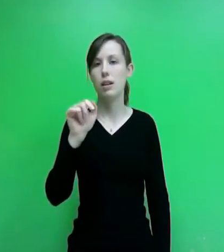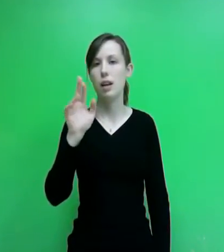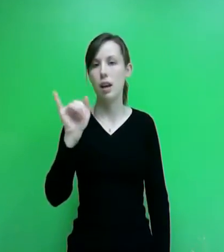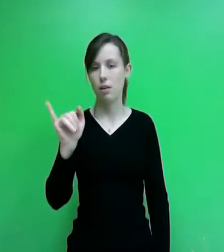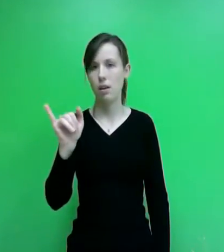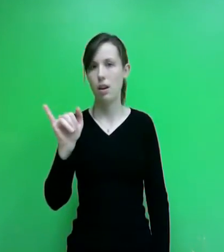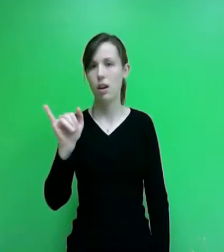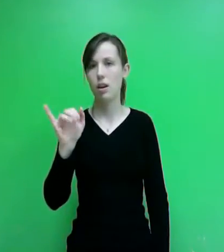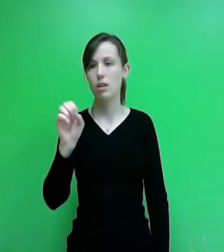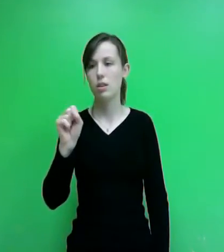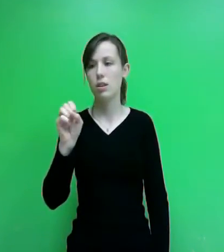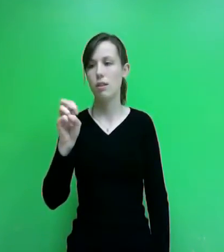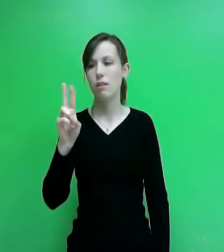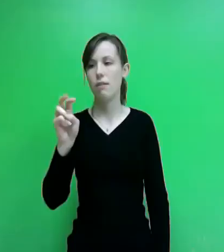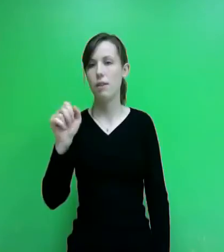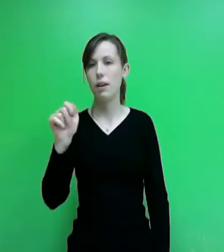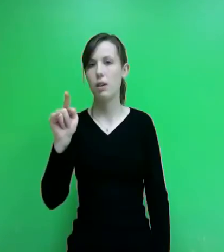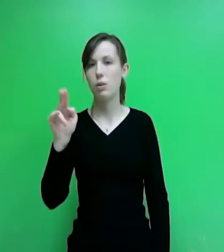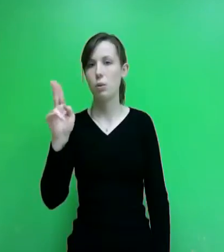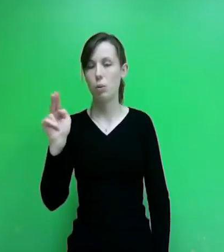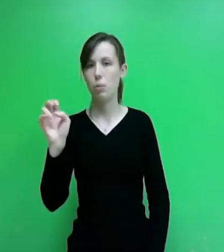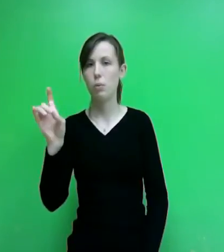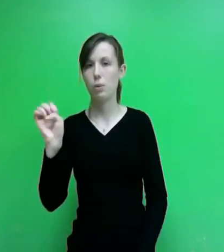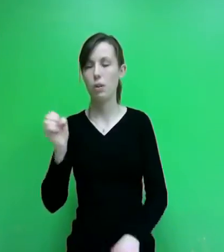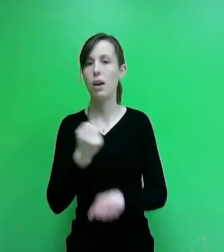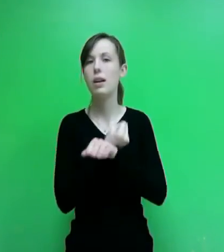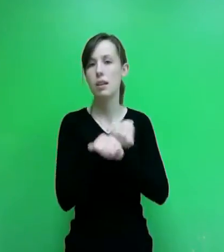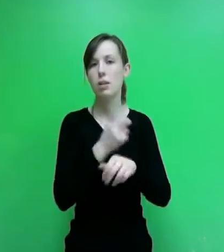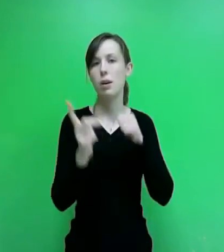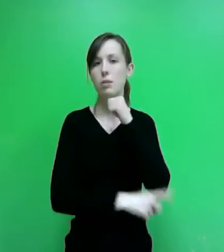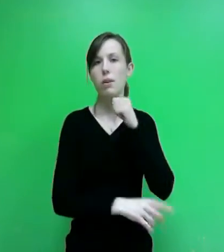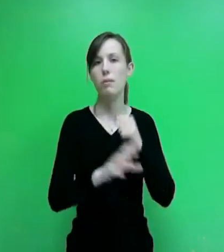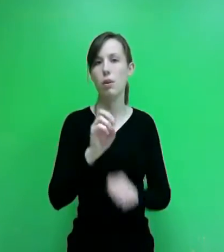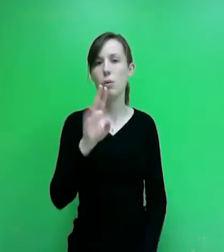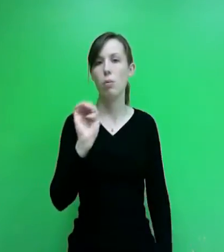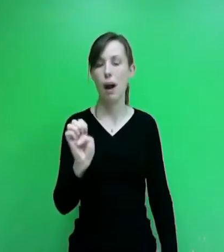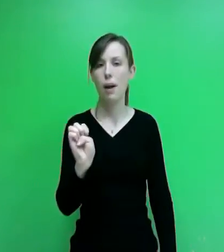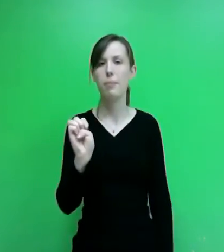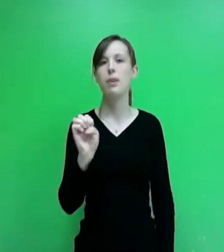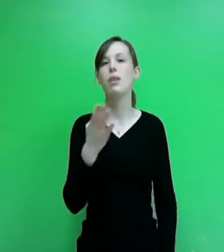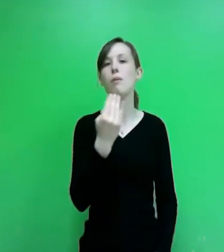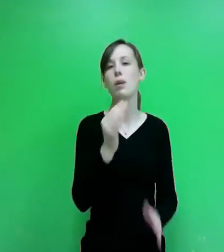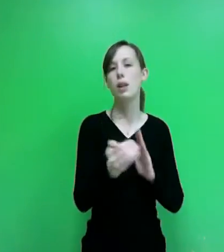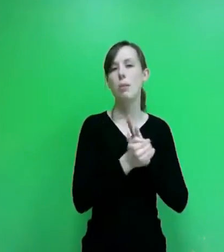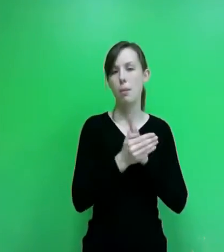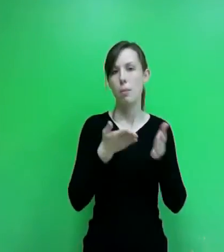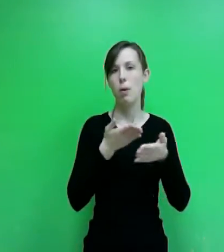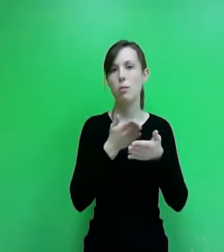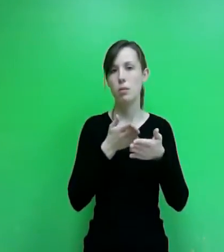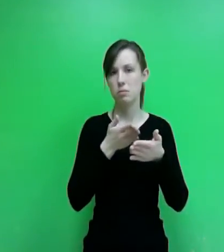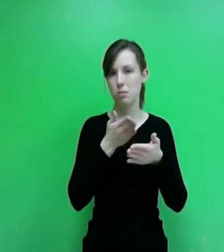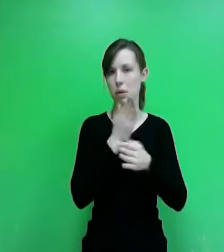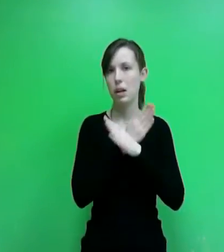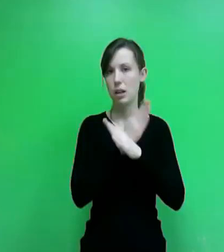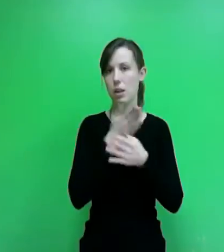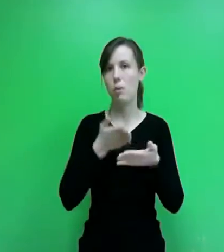Number 8. In order to protect our rights for everyone, the 14th Amendment protects our rights as citizens in the United States and the state we